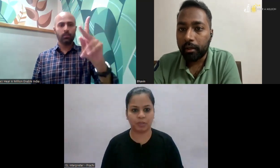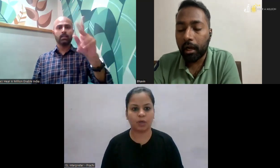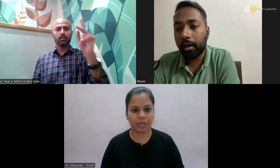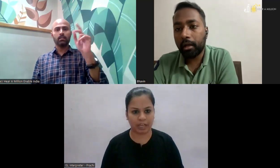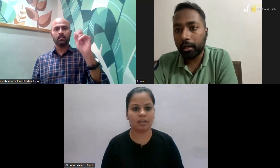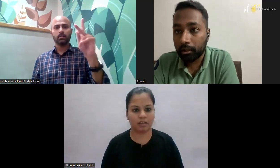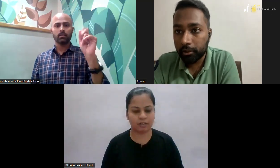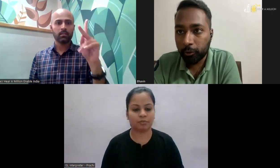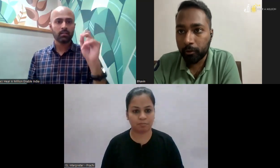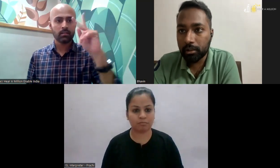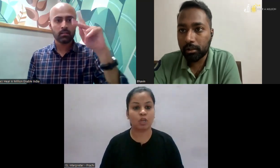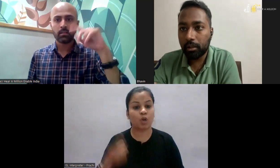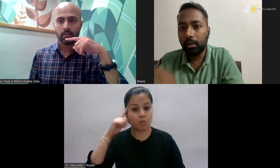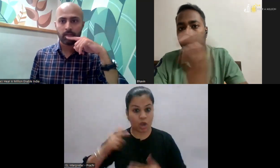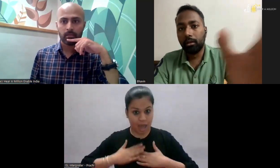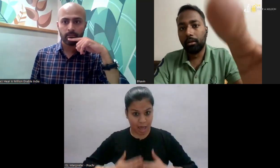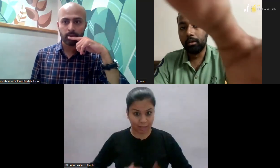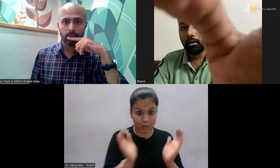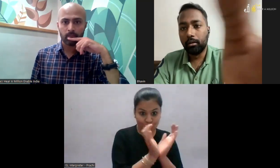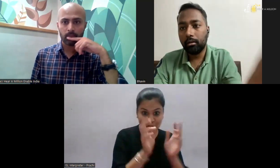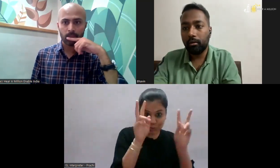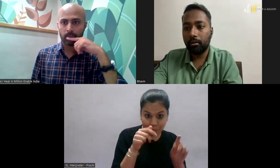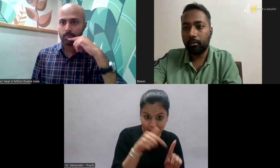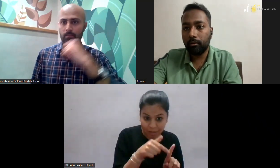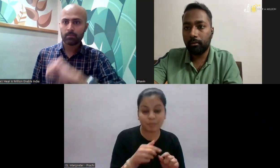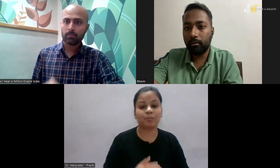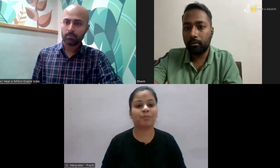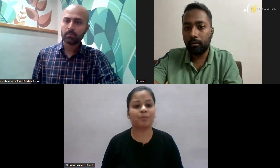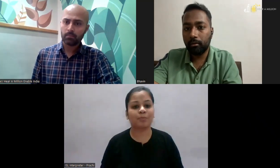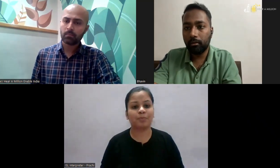Oh, okay. Regarding health insurance,